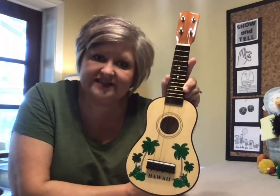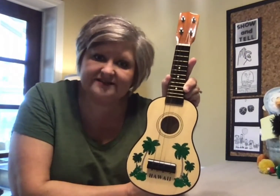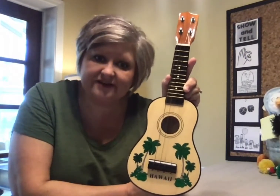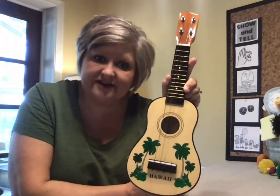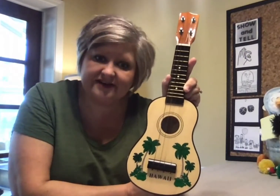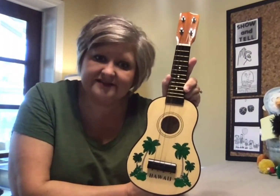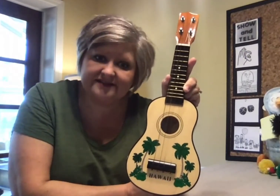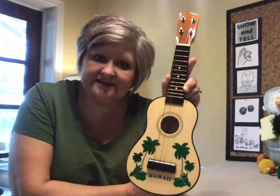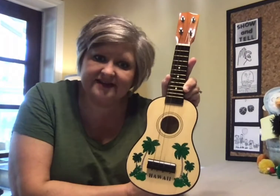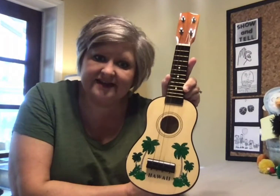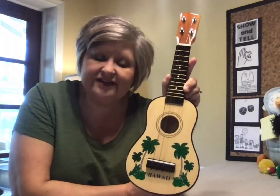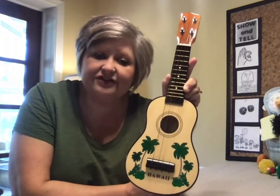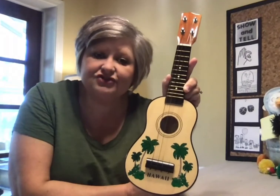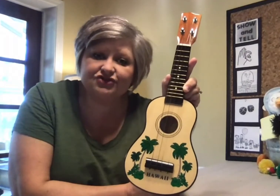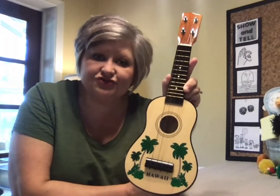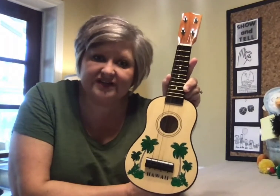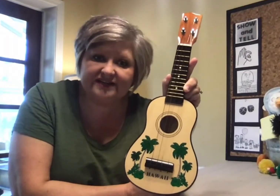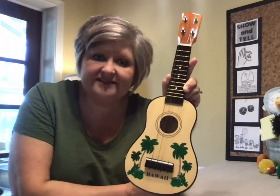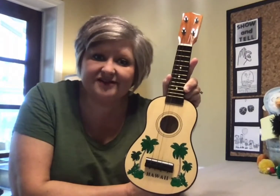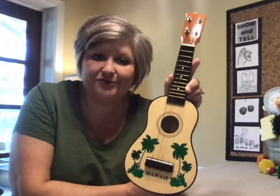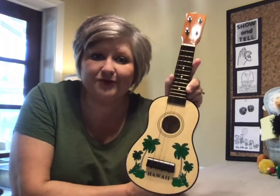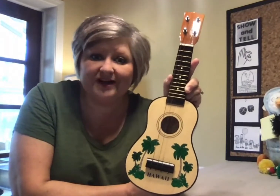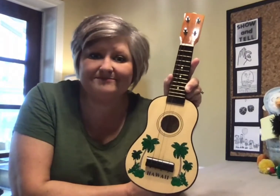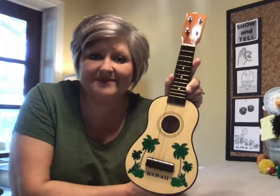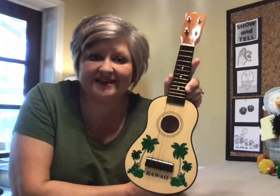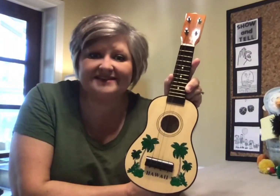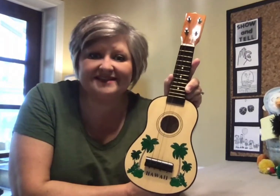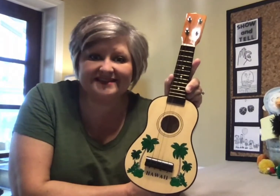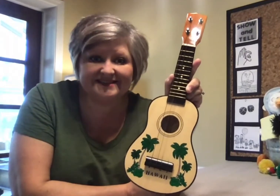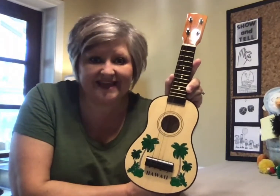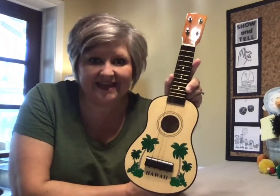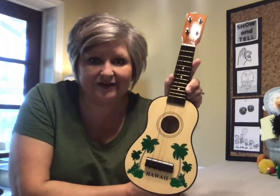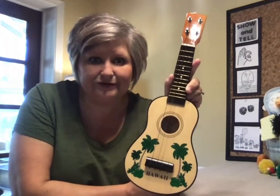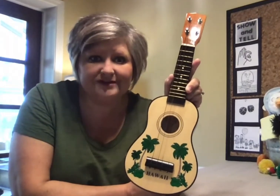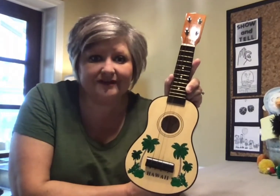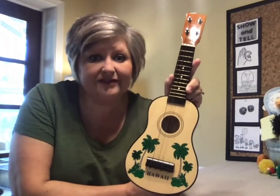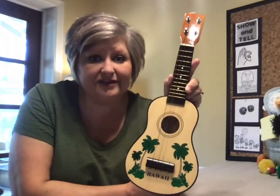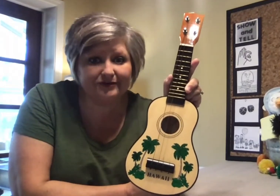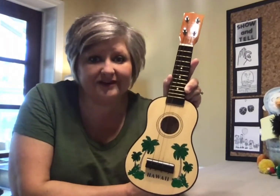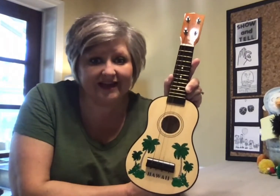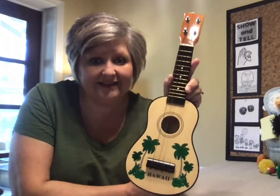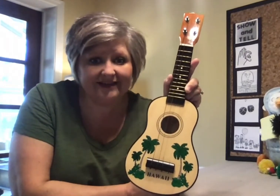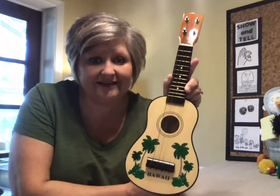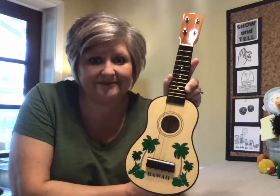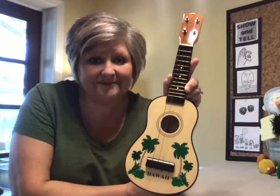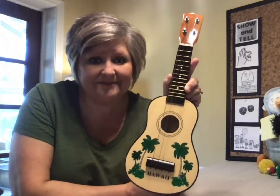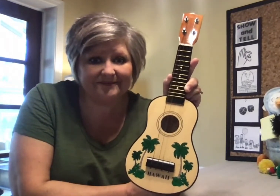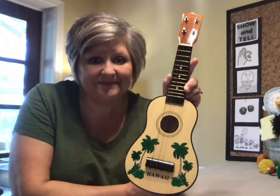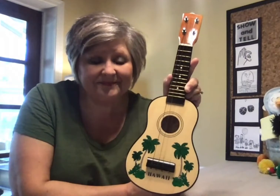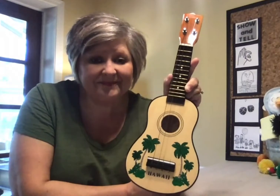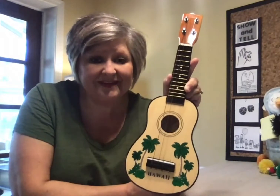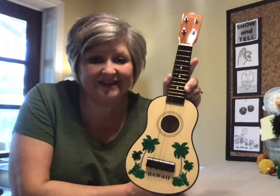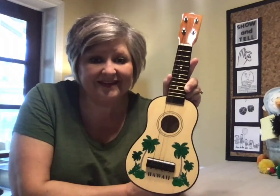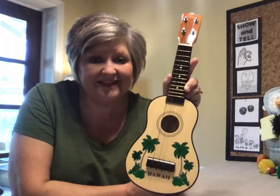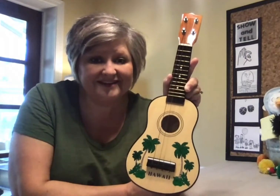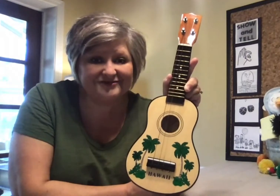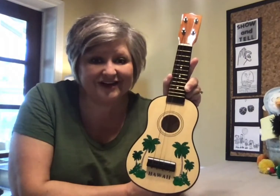on it. The strings are what makes the sound of the ukulele. That's